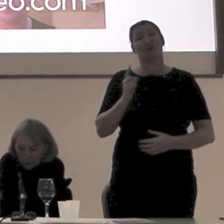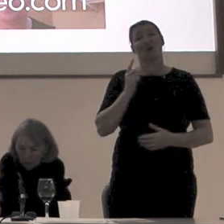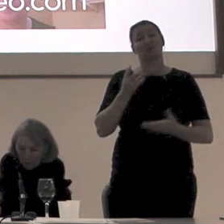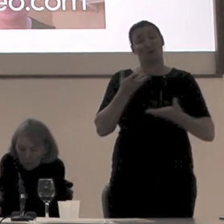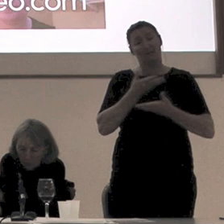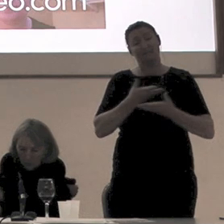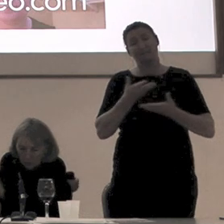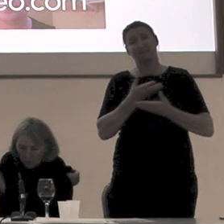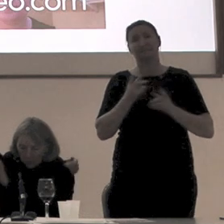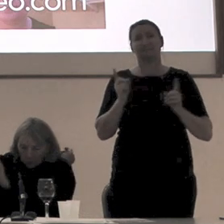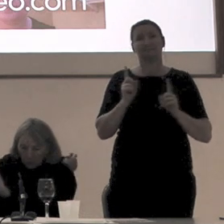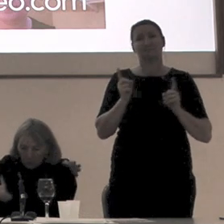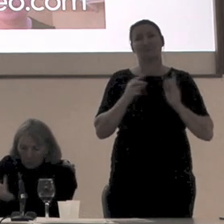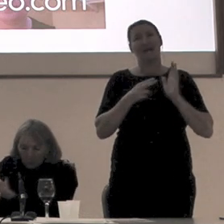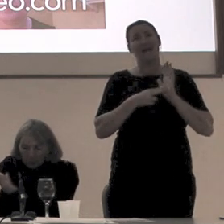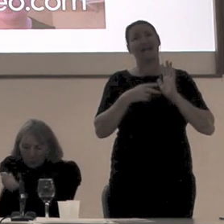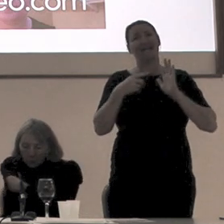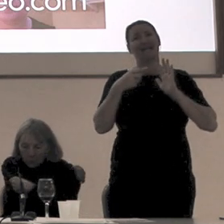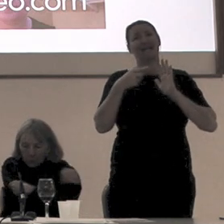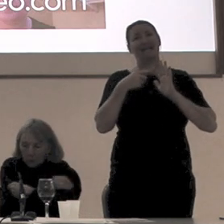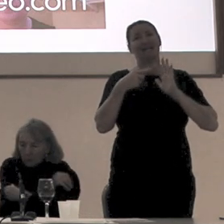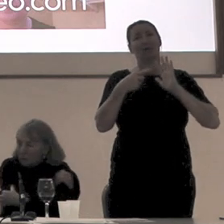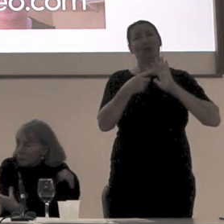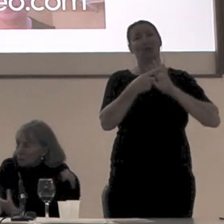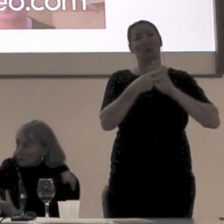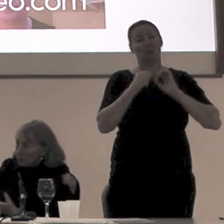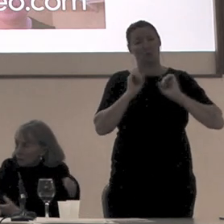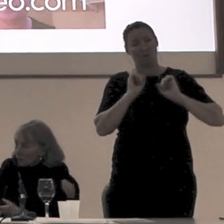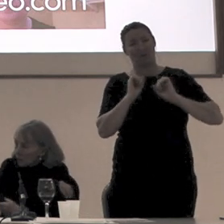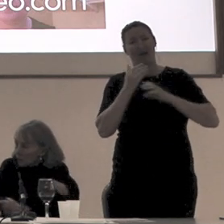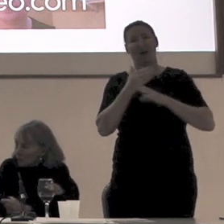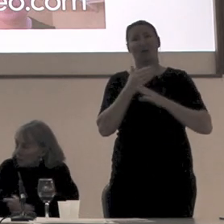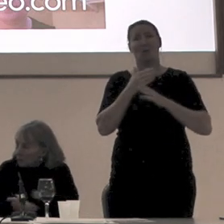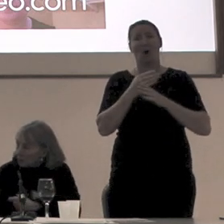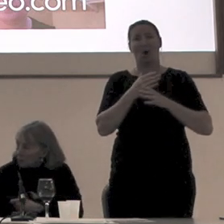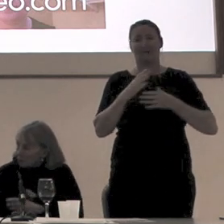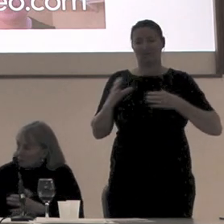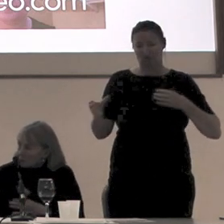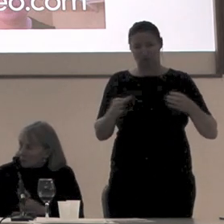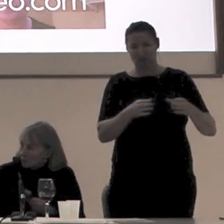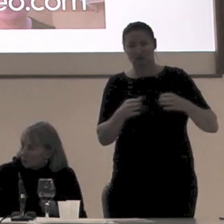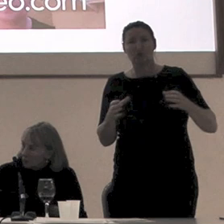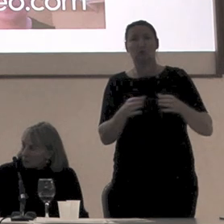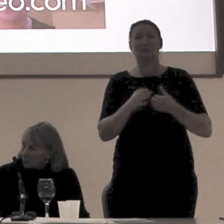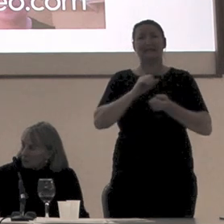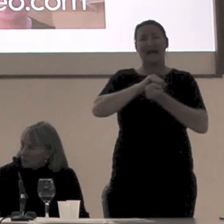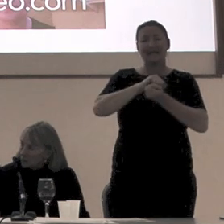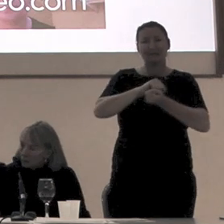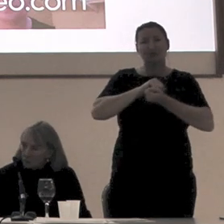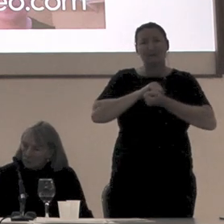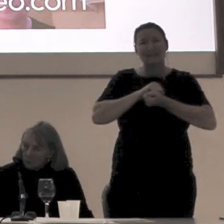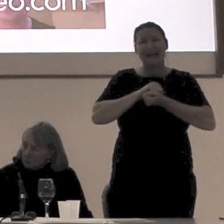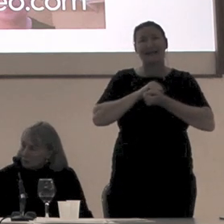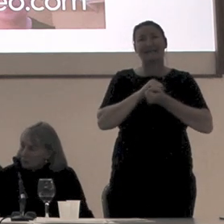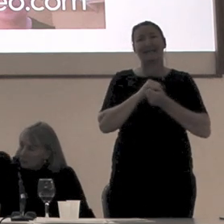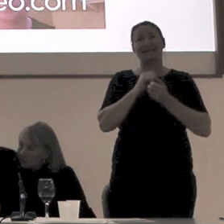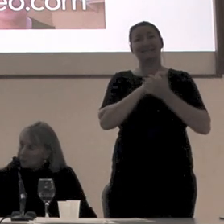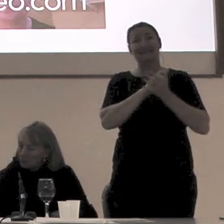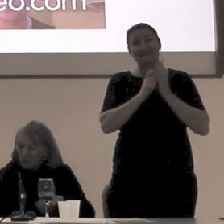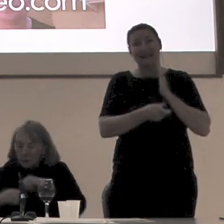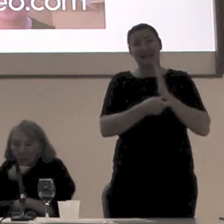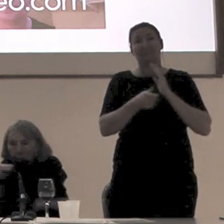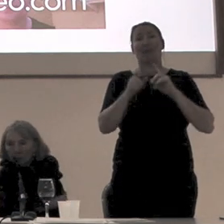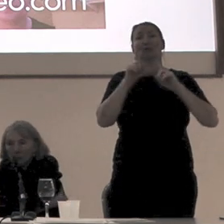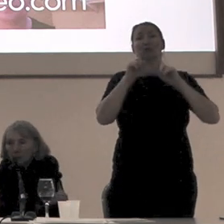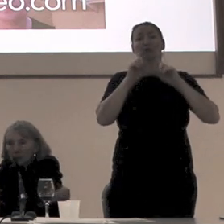more diverse workforce which both recruits and retains disabled teachers and